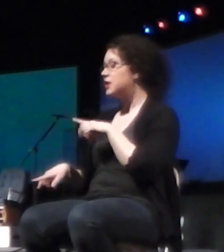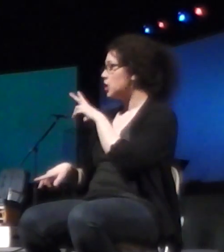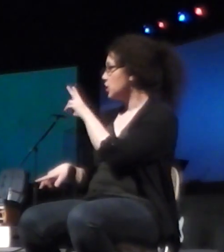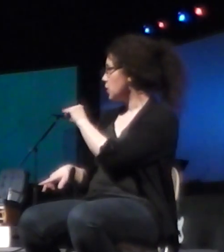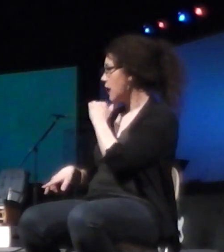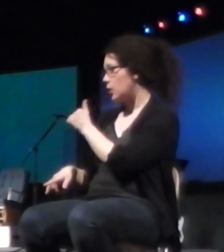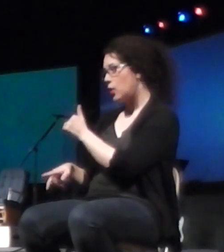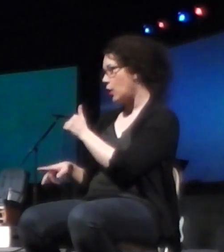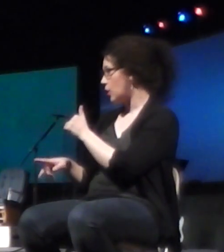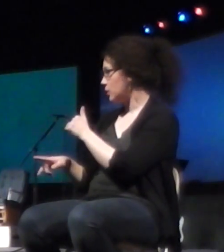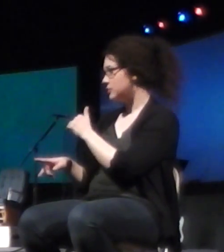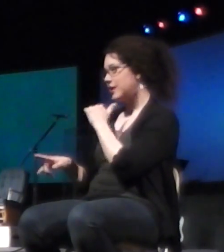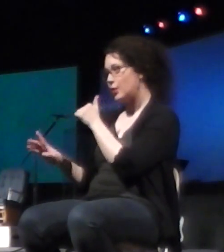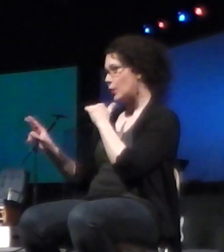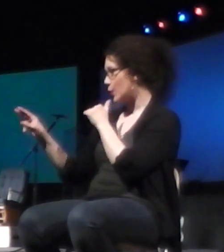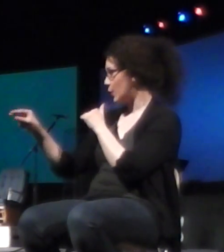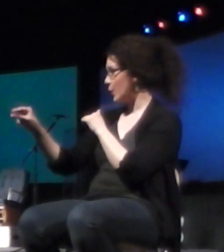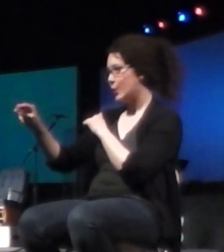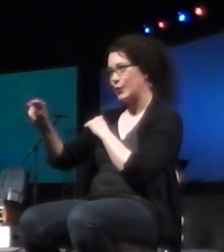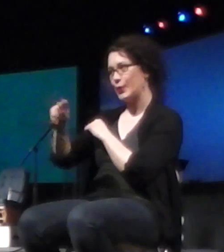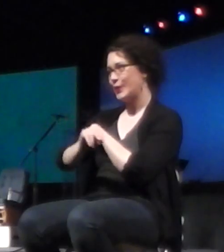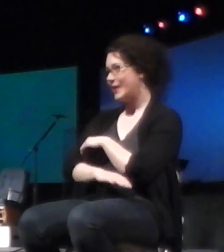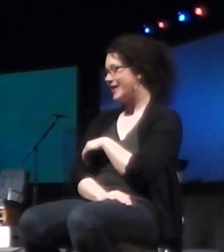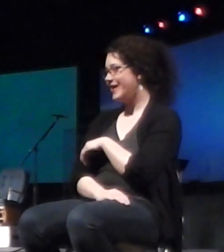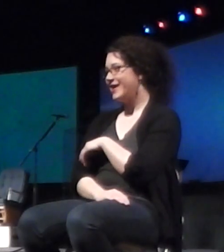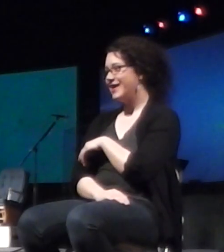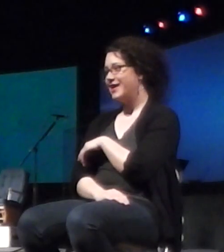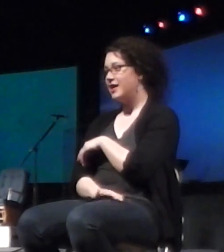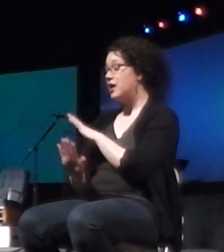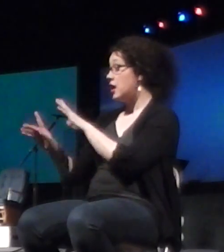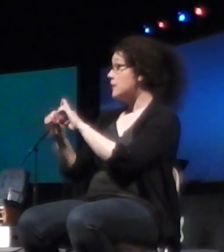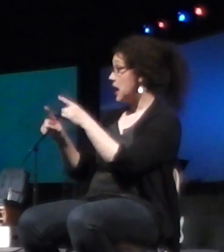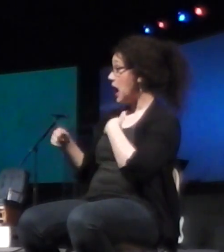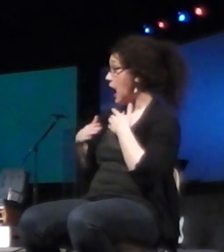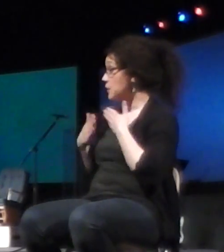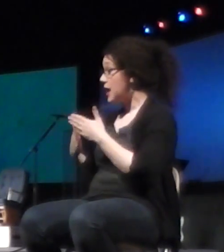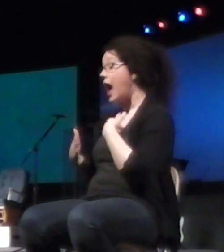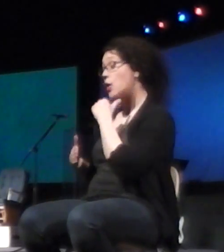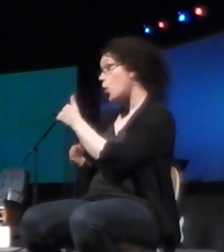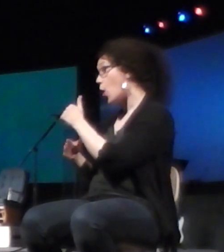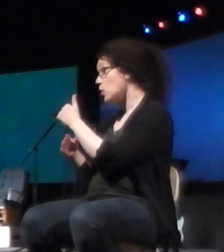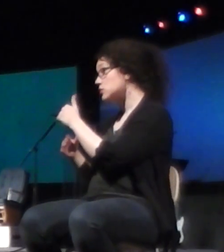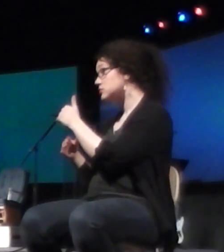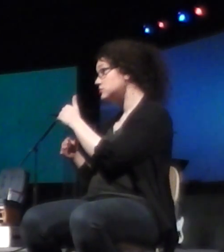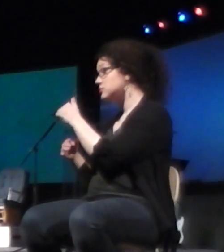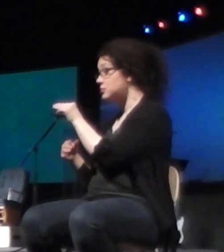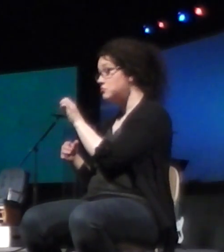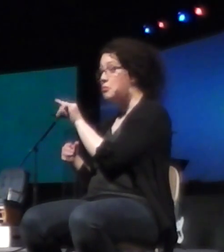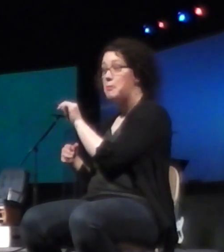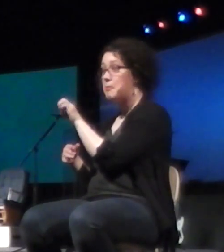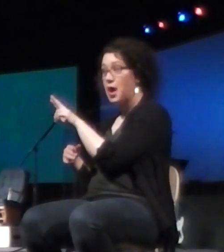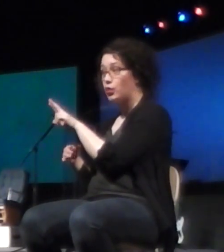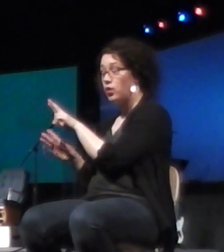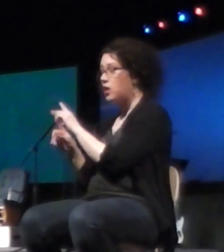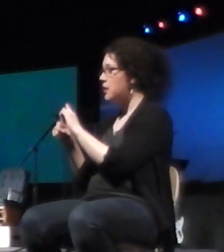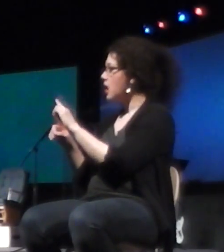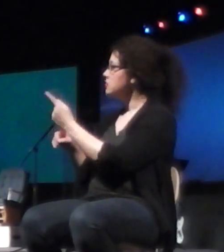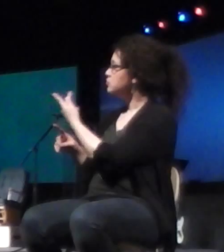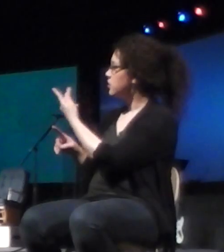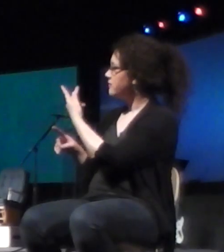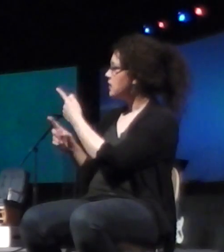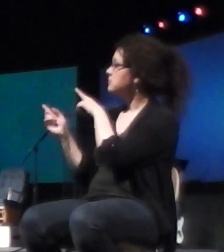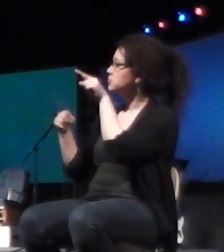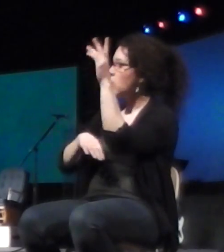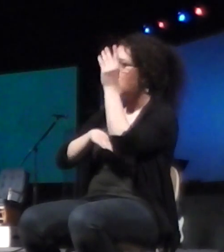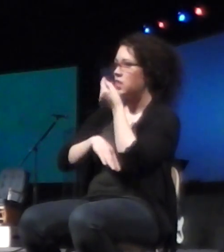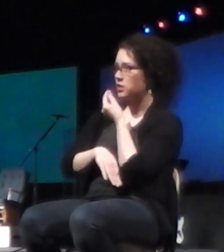won't mentor you. That's what I tell them. But I say, here's what I am willing to do. I won't mentor you, but here's what I'll do. Let's go have some lunch